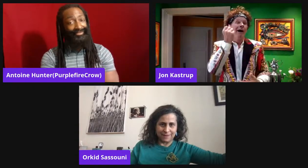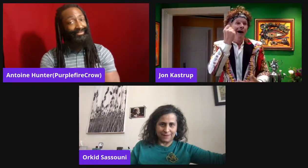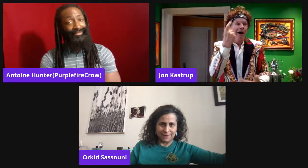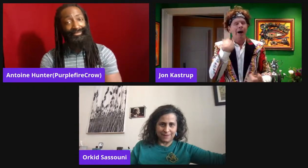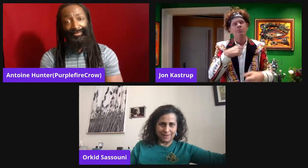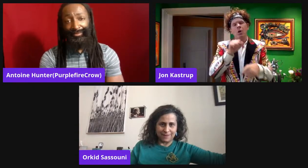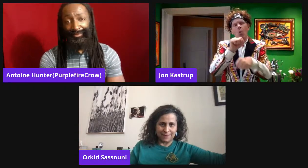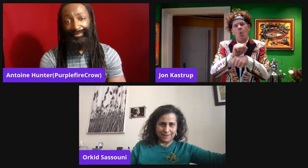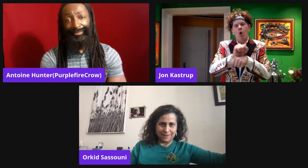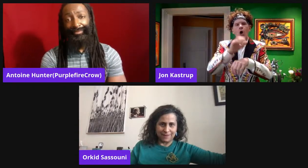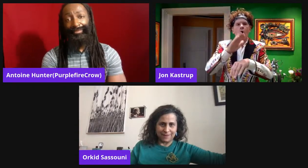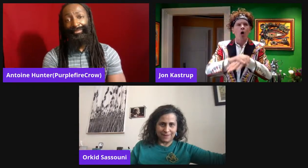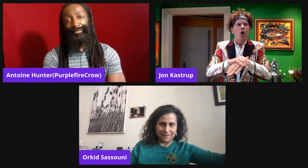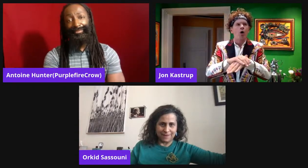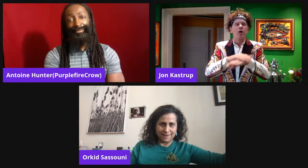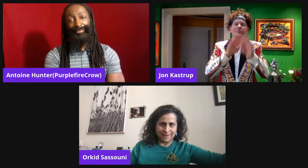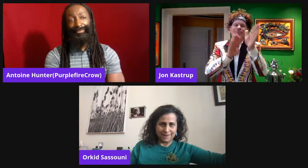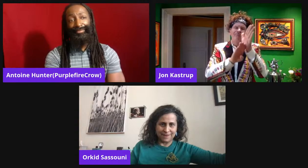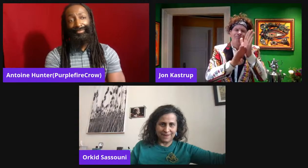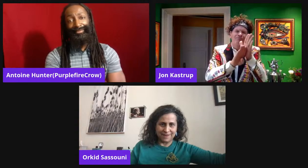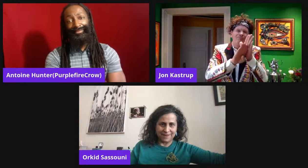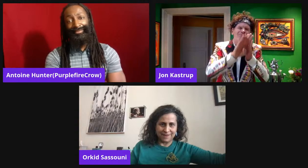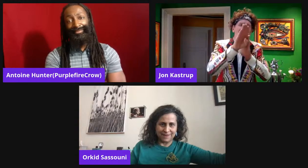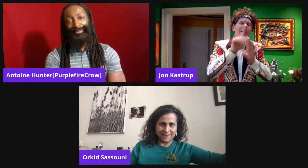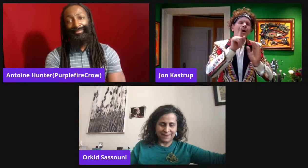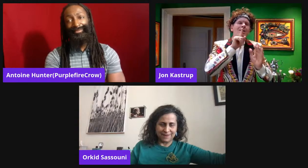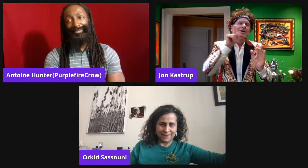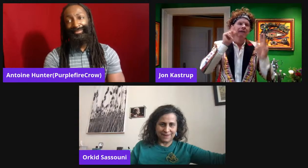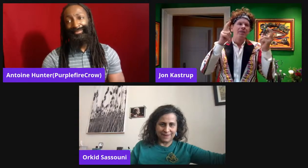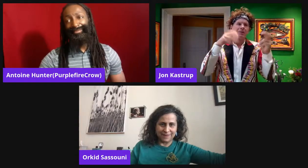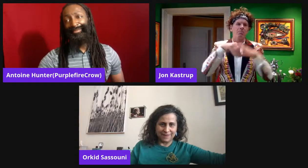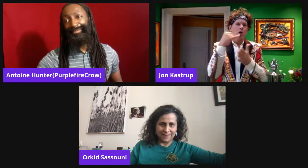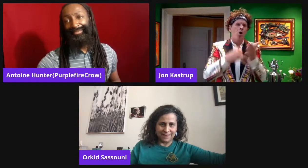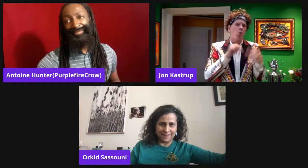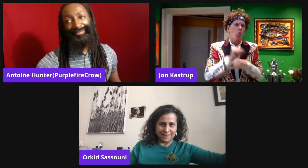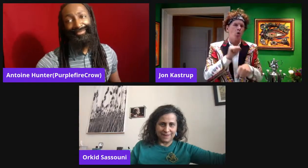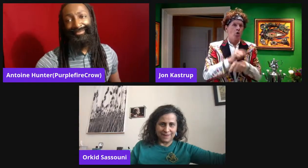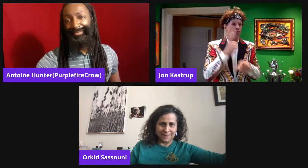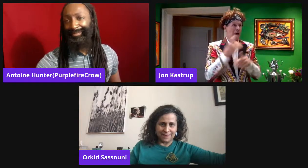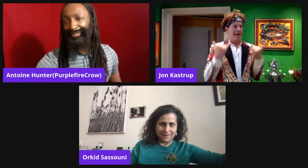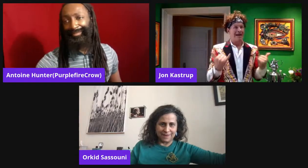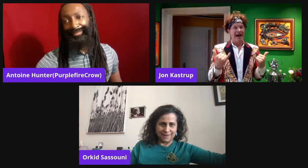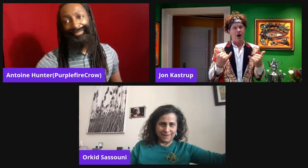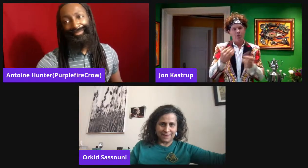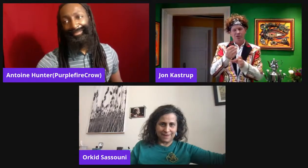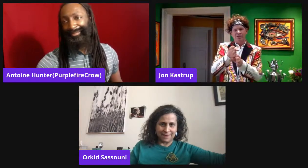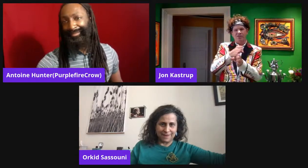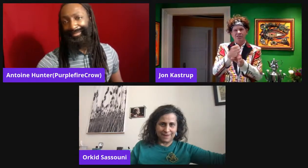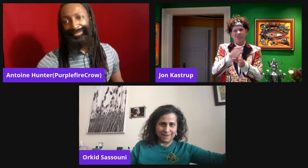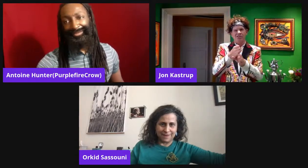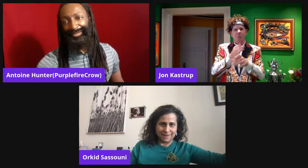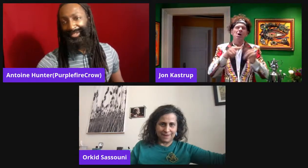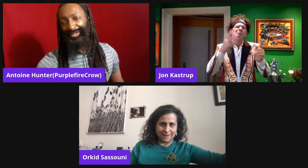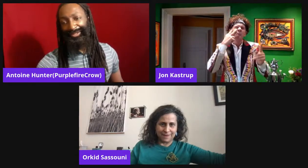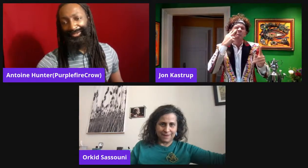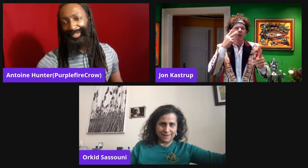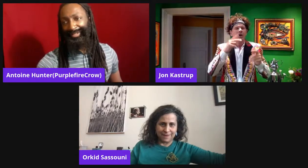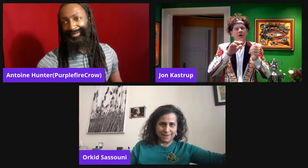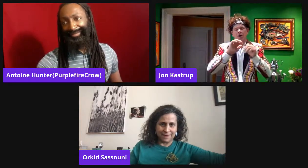You know, it's really just accepting who you are and accepting your type of art and developing that.